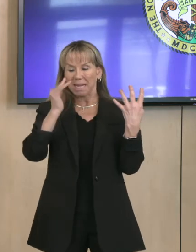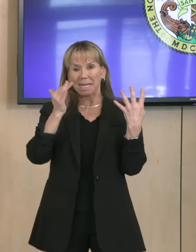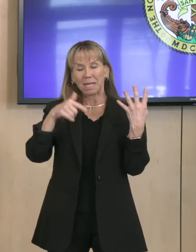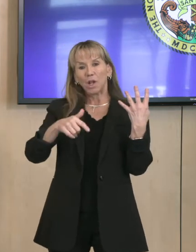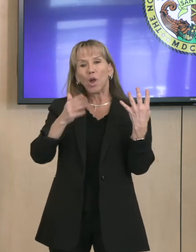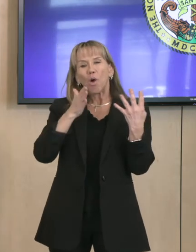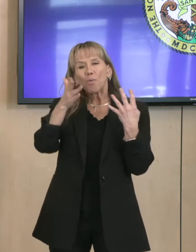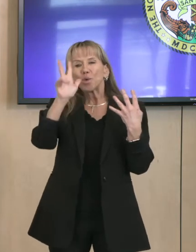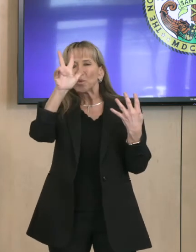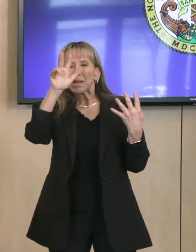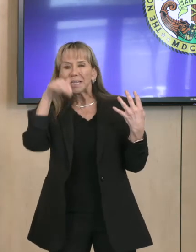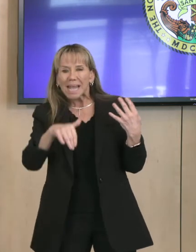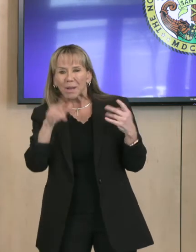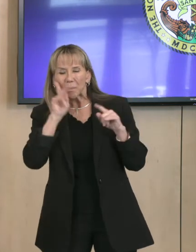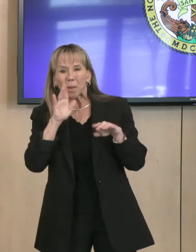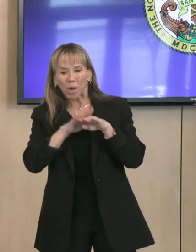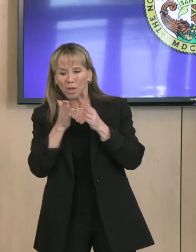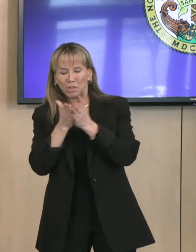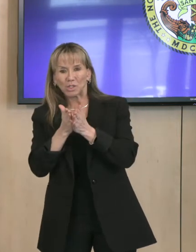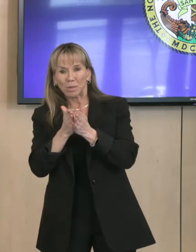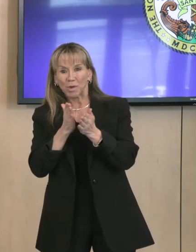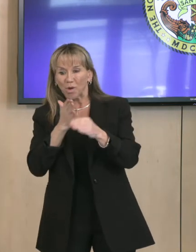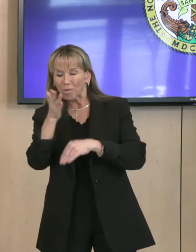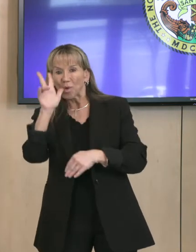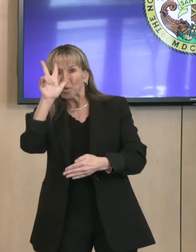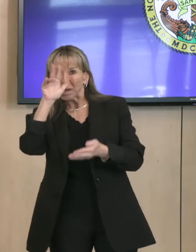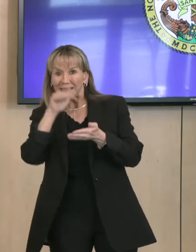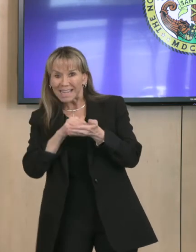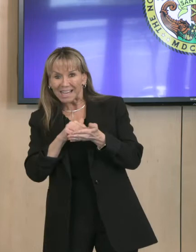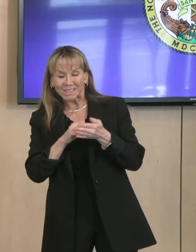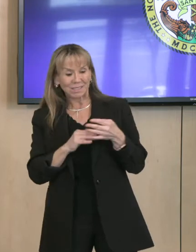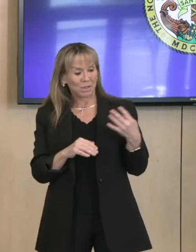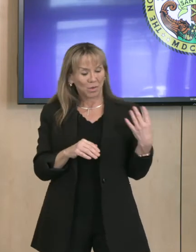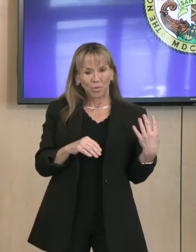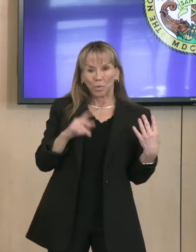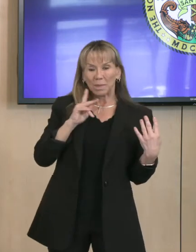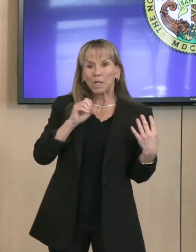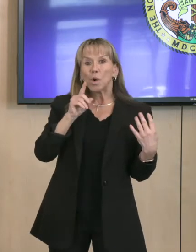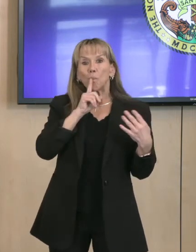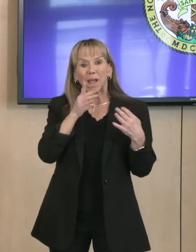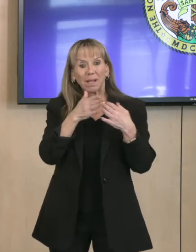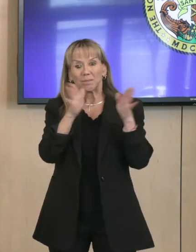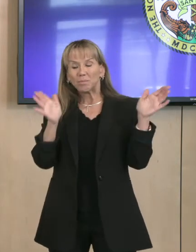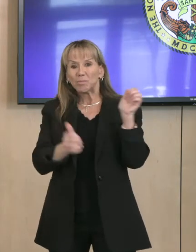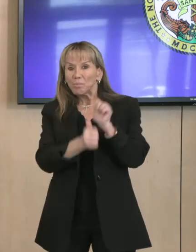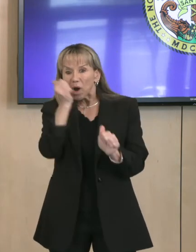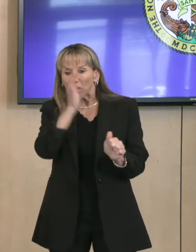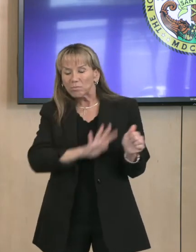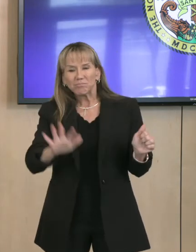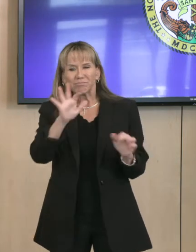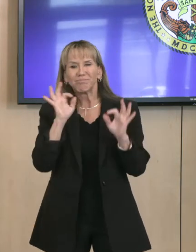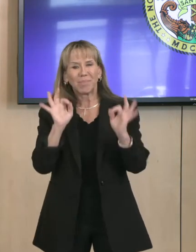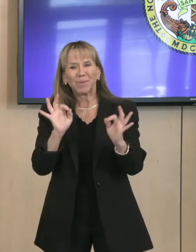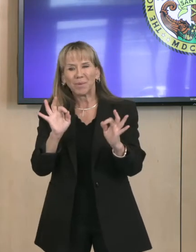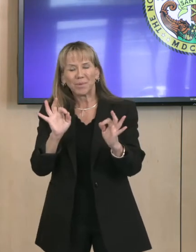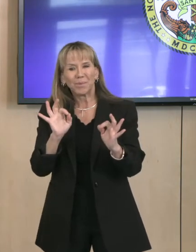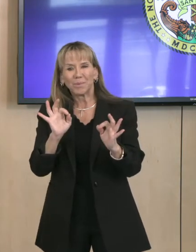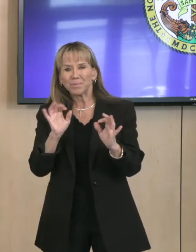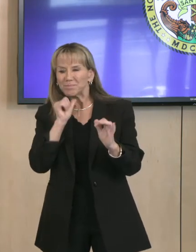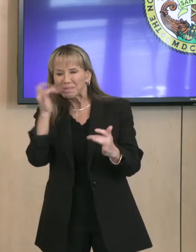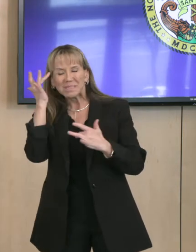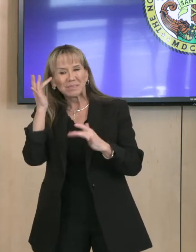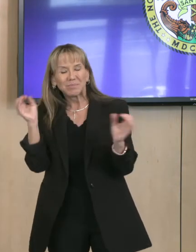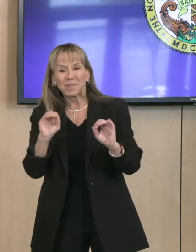over 3,000. So the overall health of the ship is excellent, and there were specific